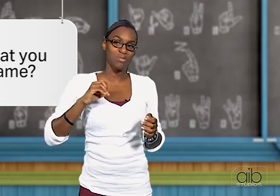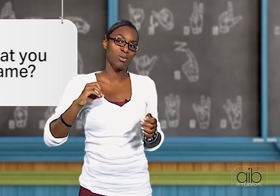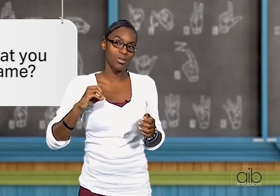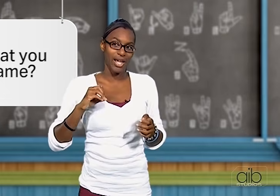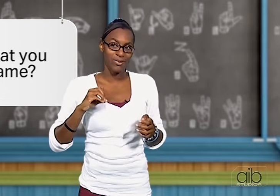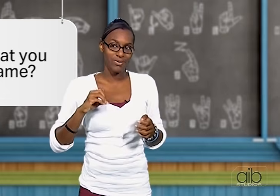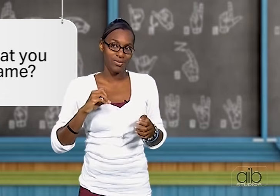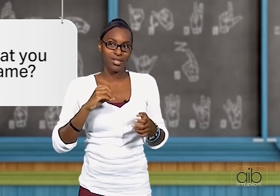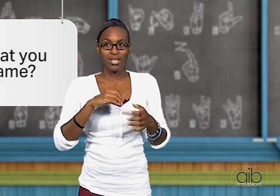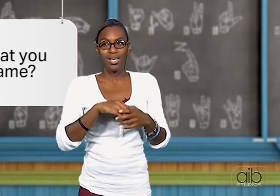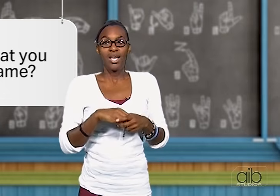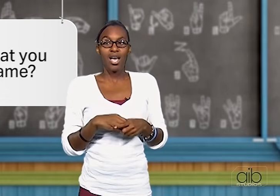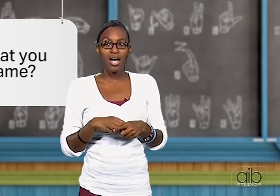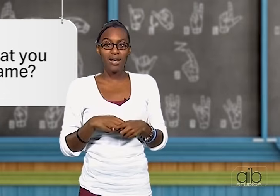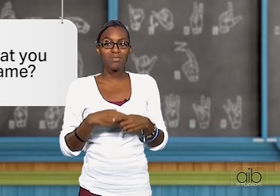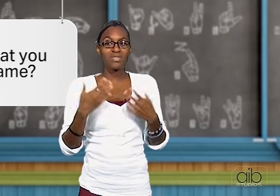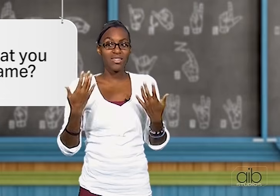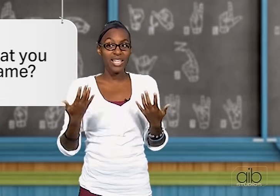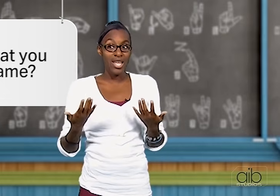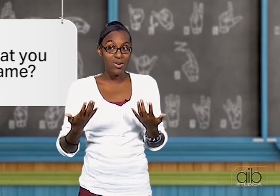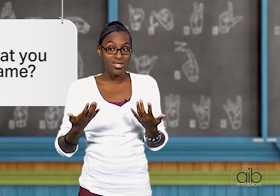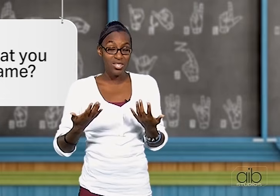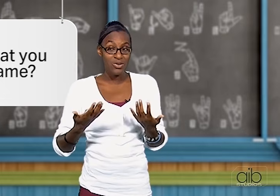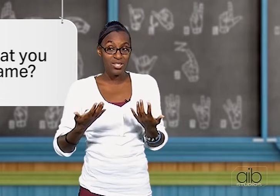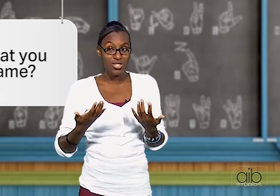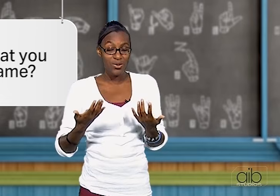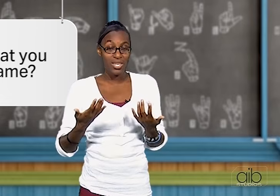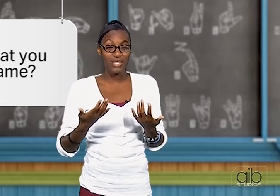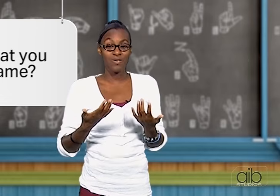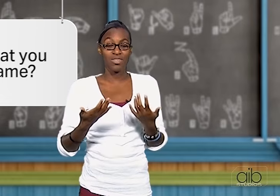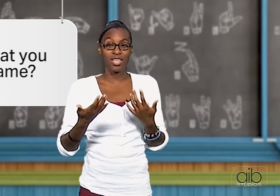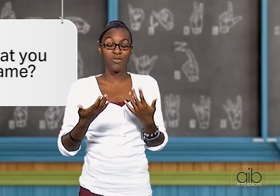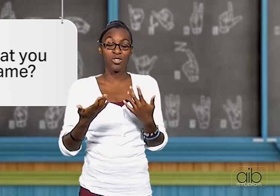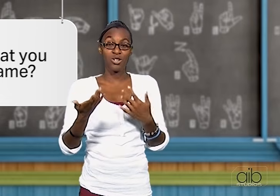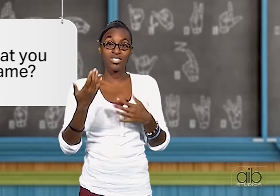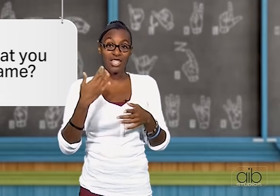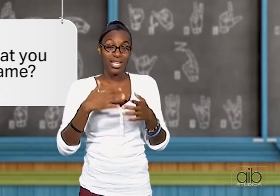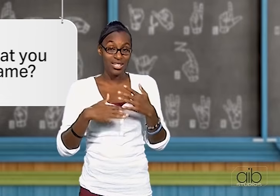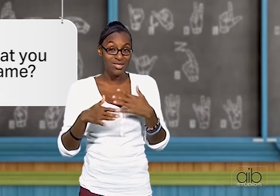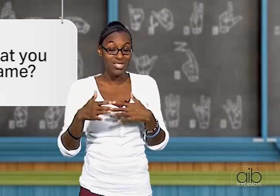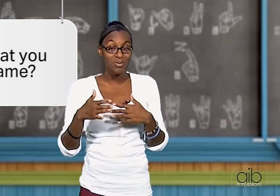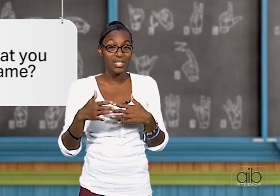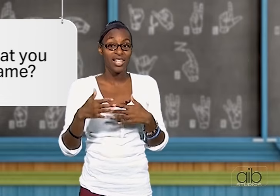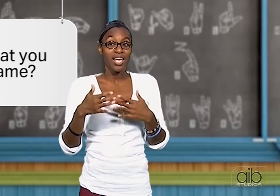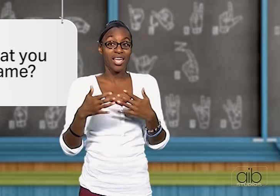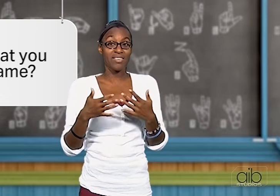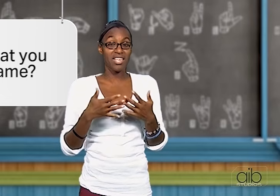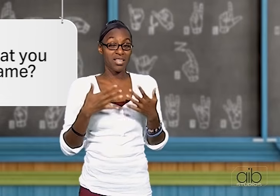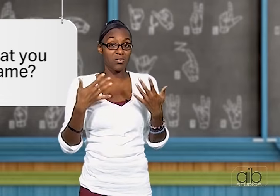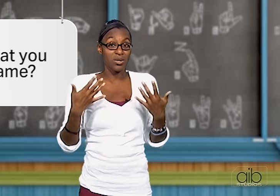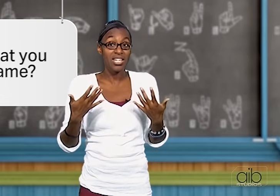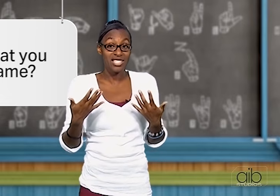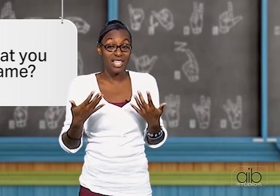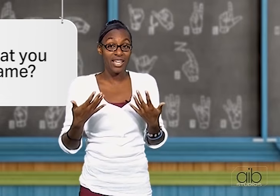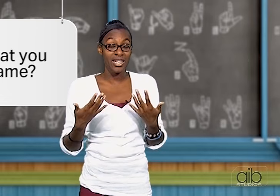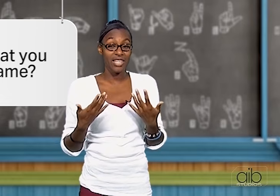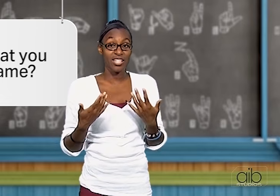pull out. Something else that you can do is, if you're signing to someone and they get really excited and they